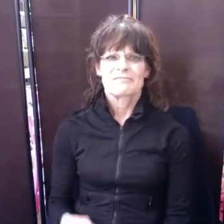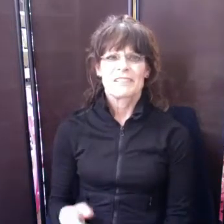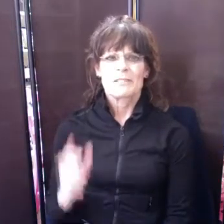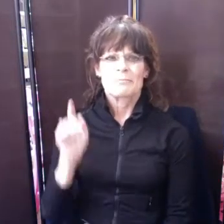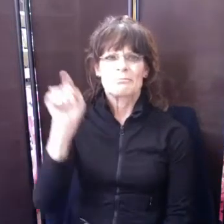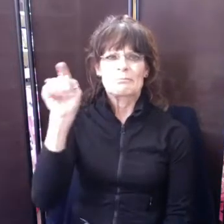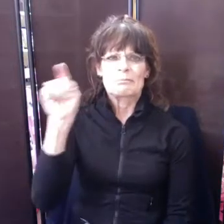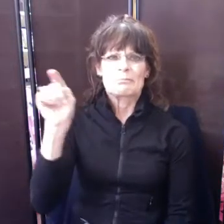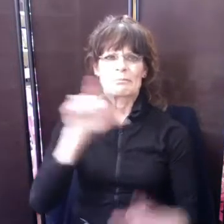see myself up close.